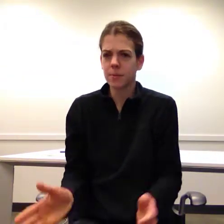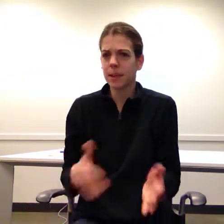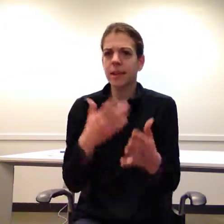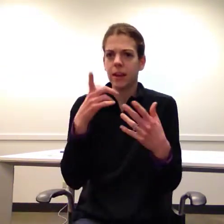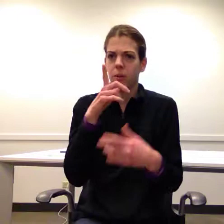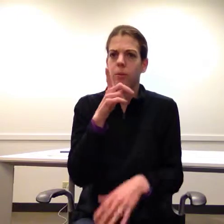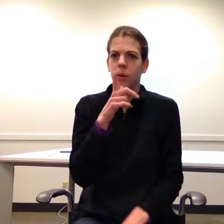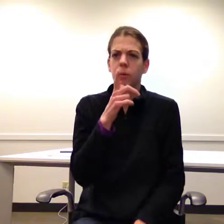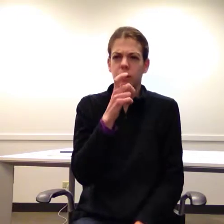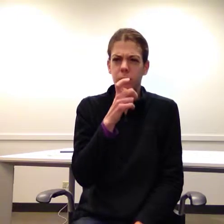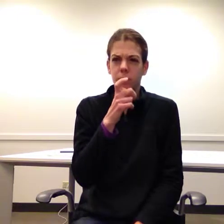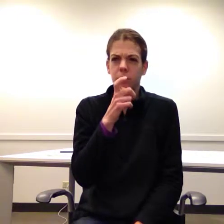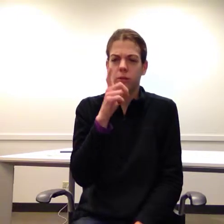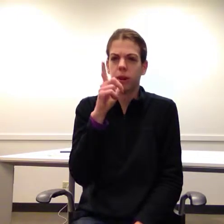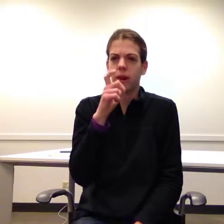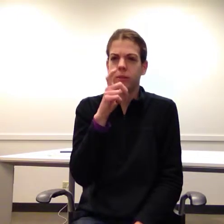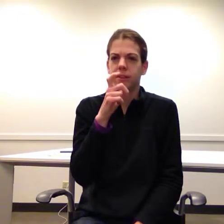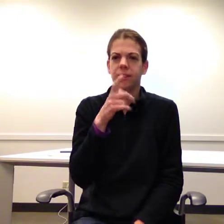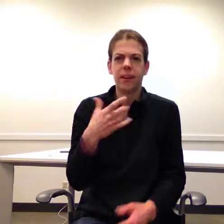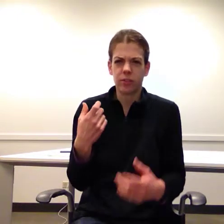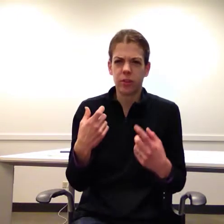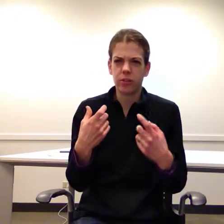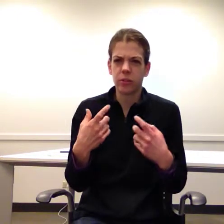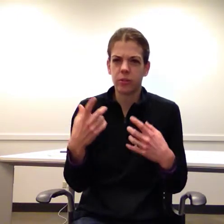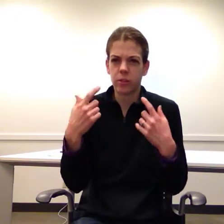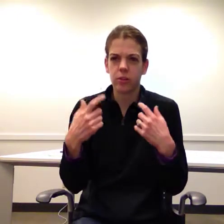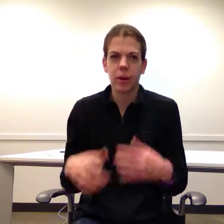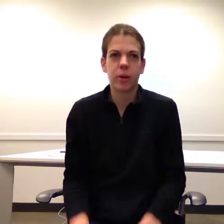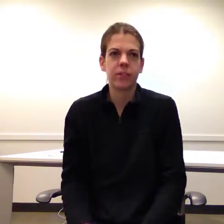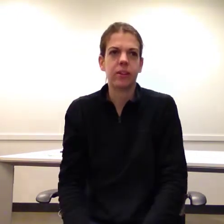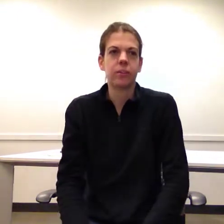something like that, you would do this sign and scrunch your eyebrows down. So